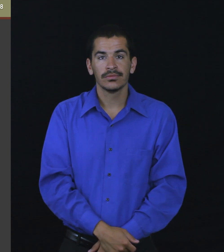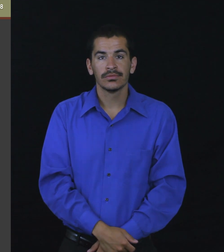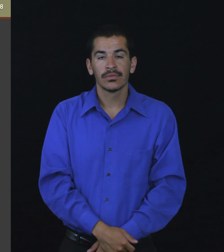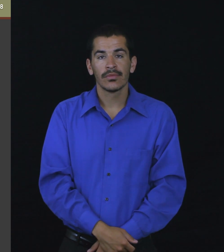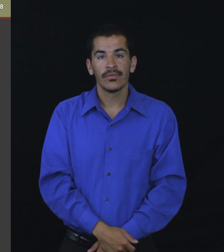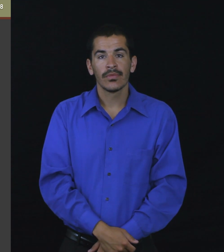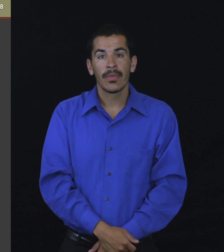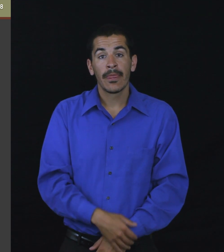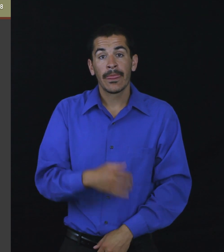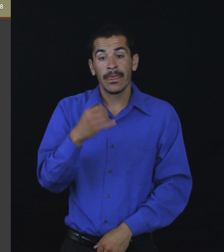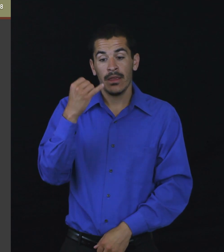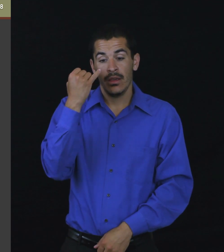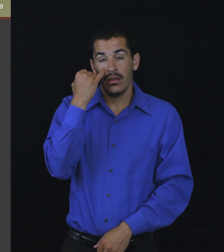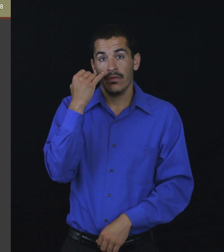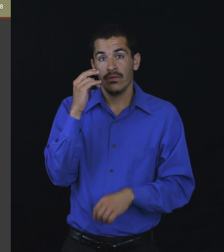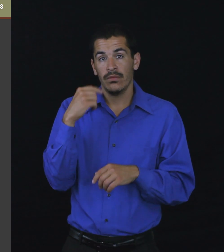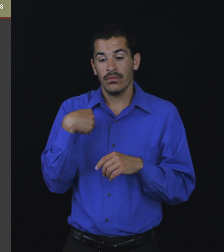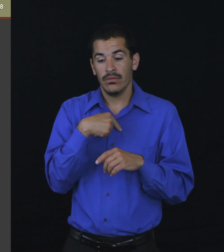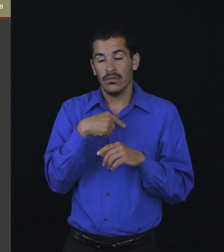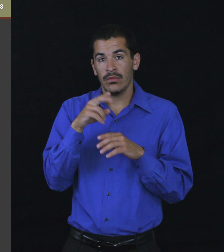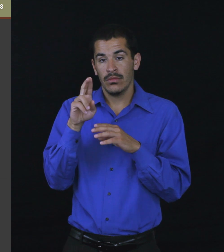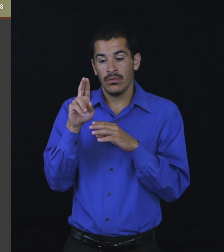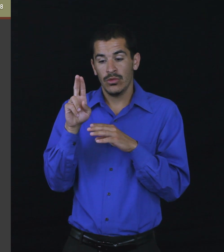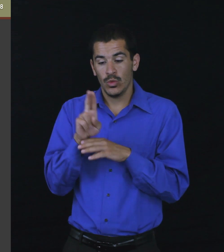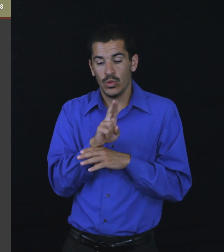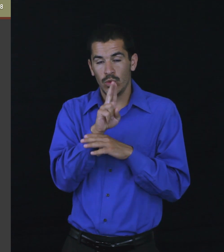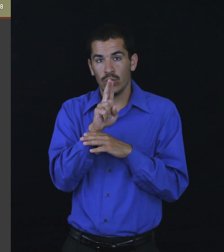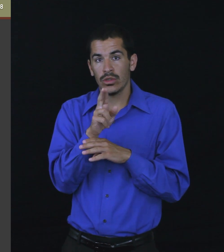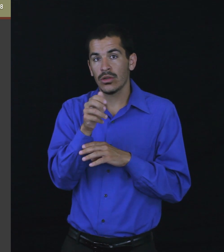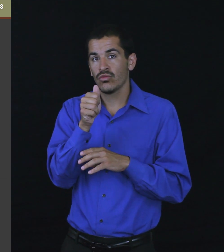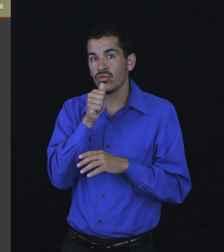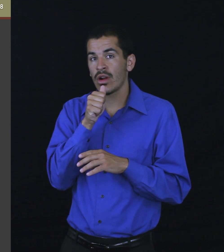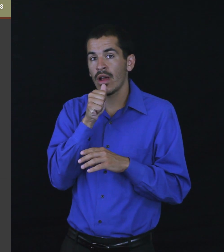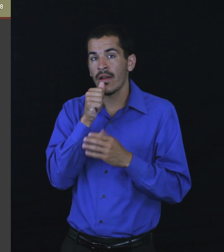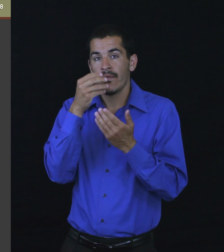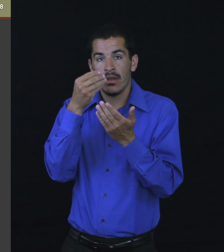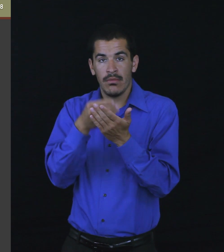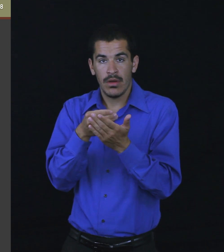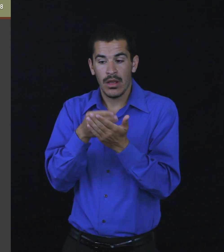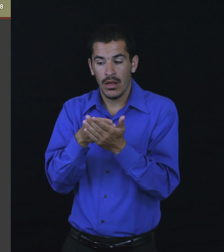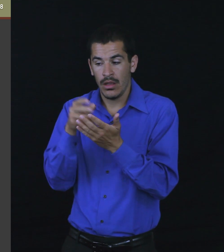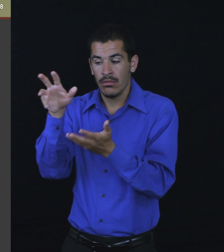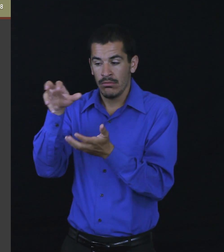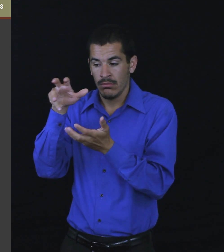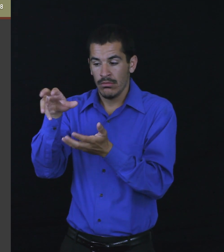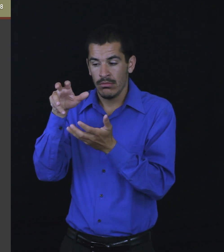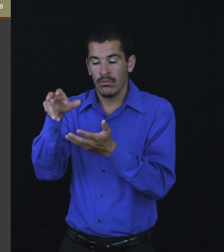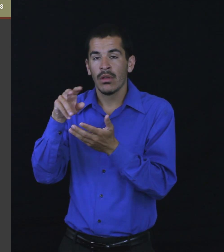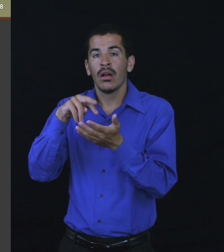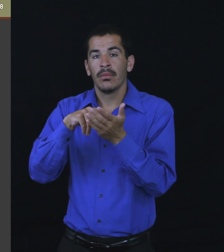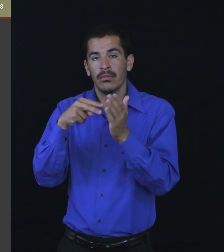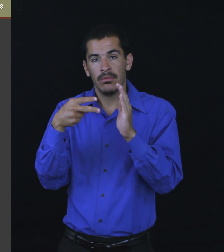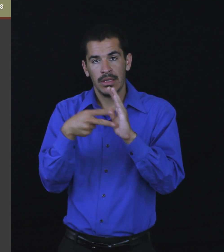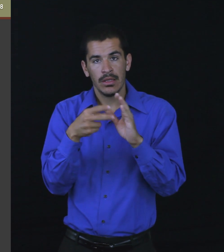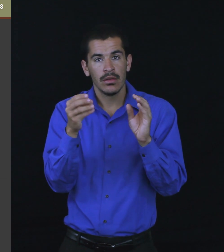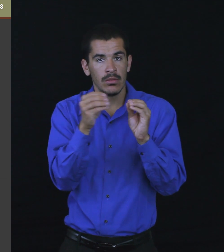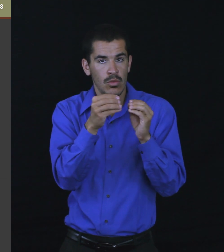Using private money will help to obtain public funding.